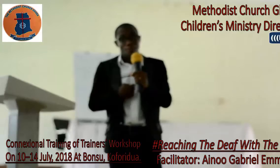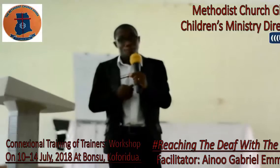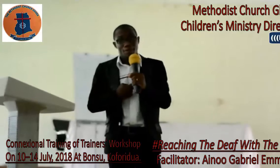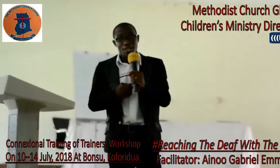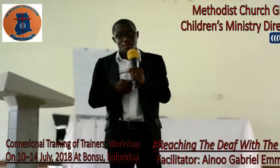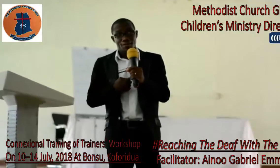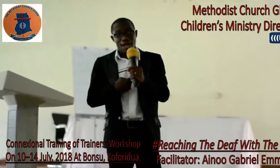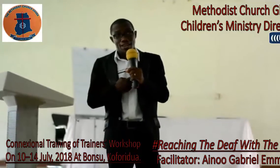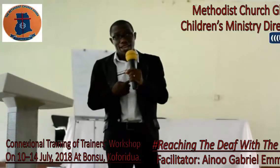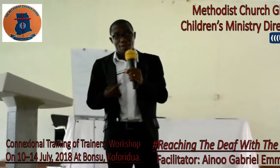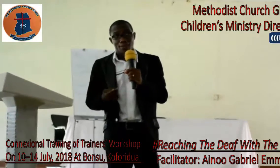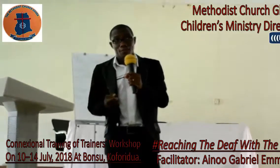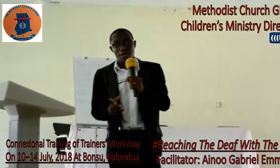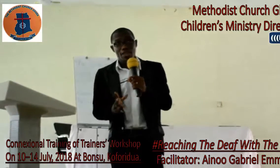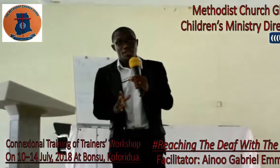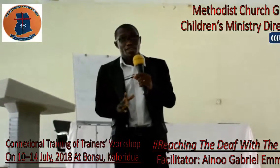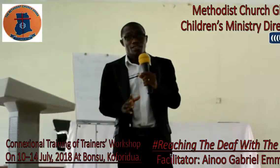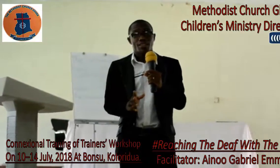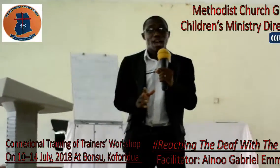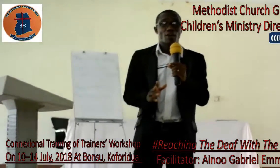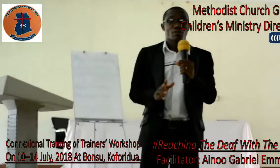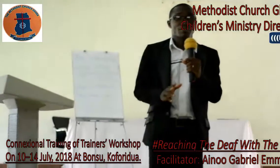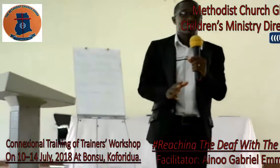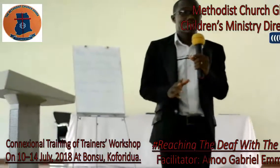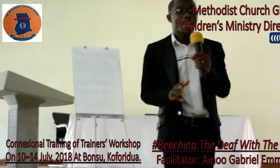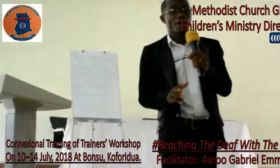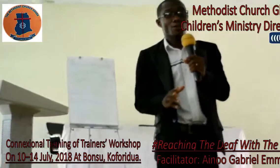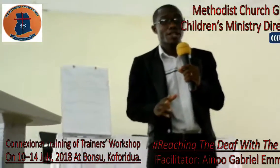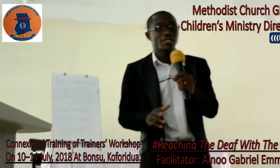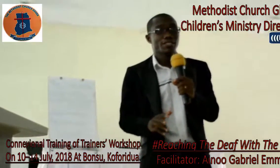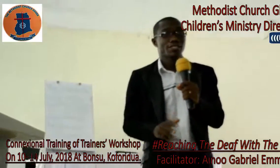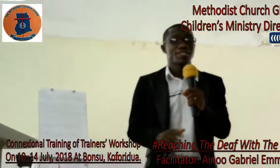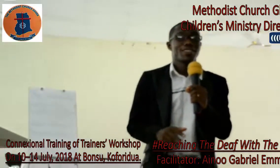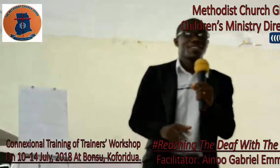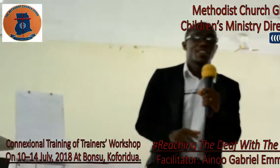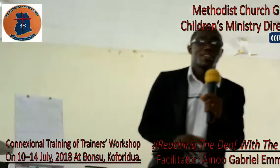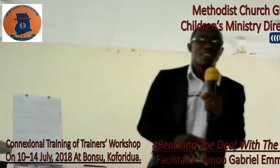Me, my name. Me. Now, sign language.